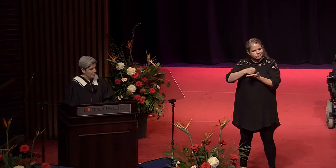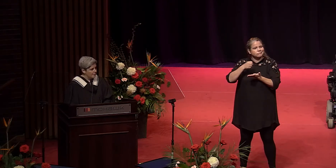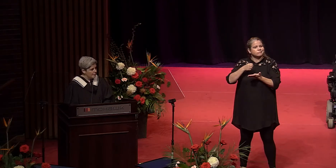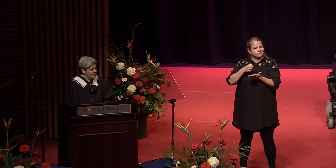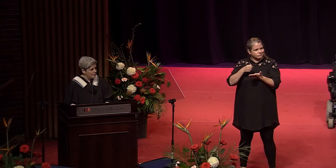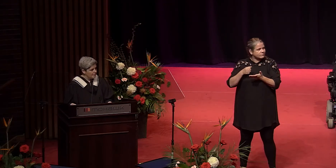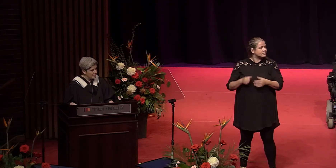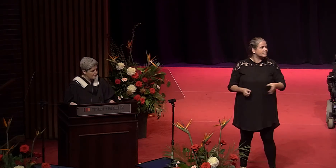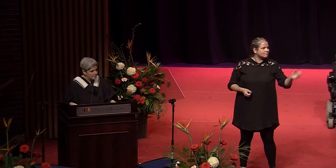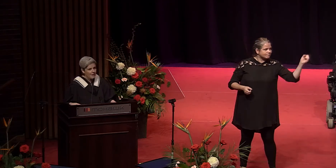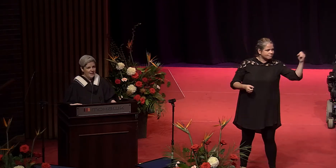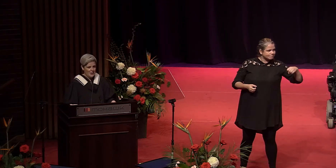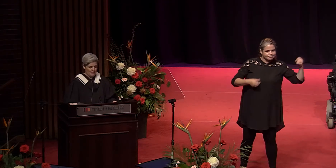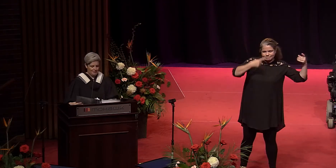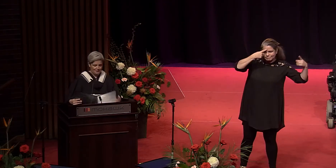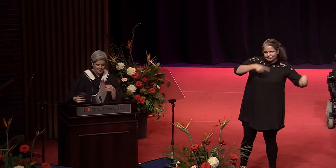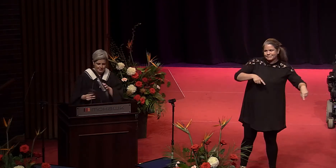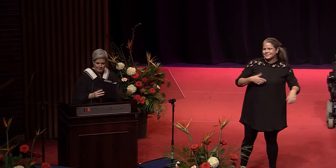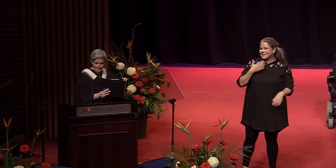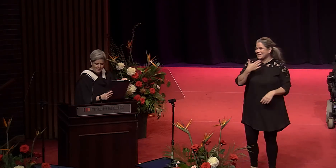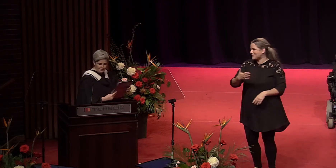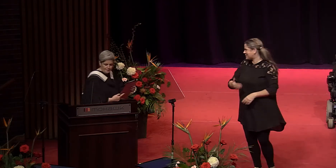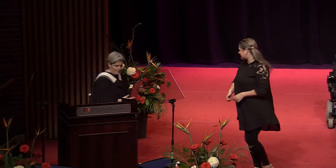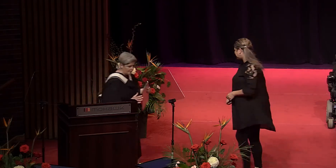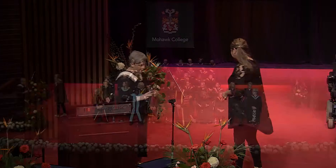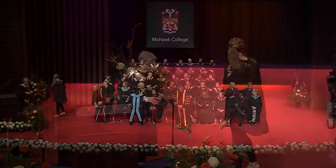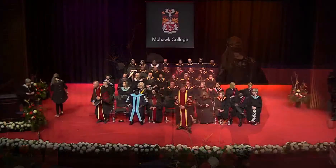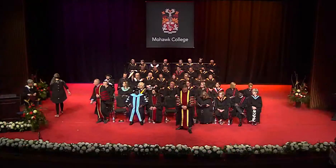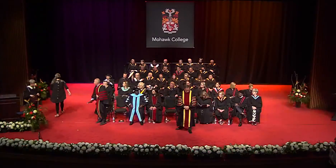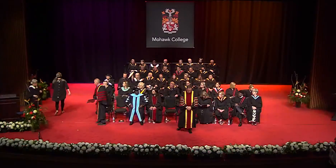absentia. Thank you.